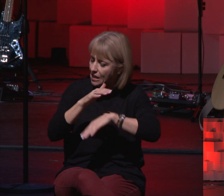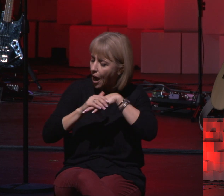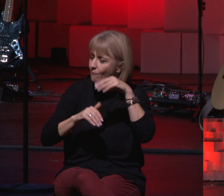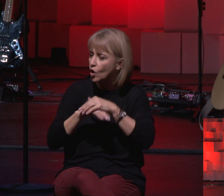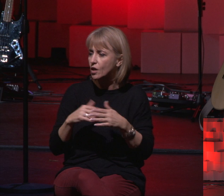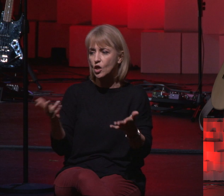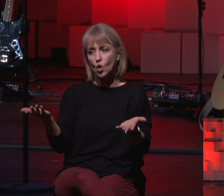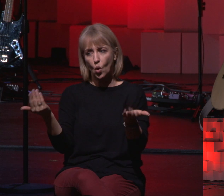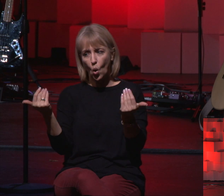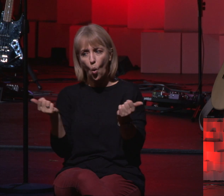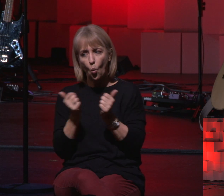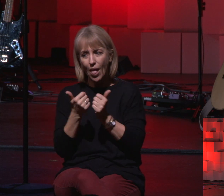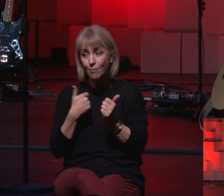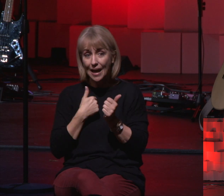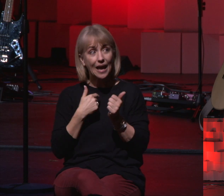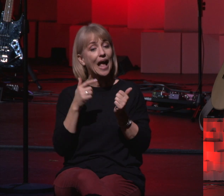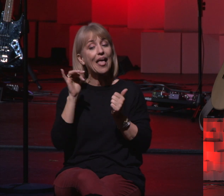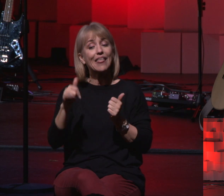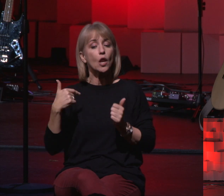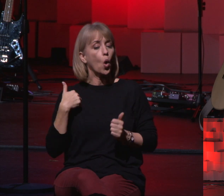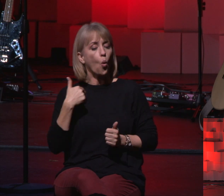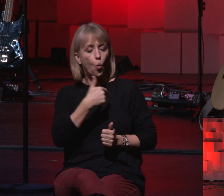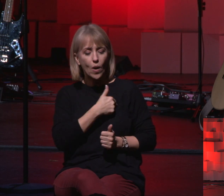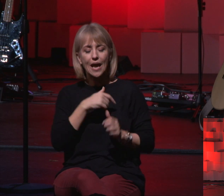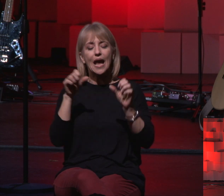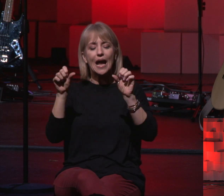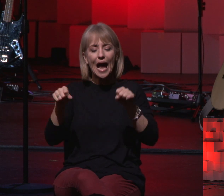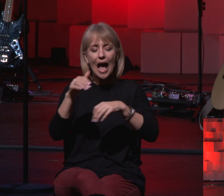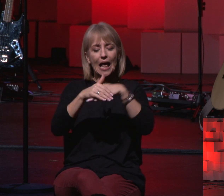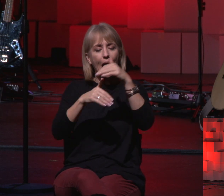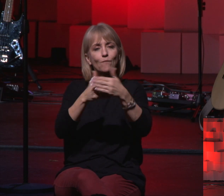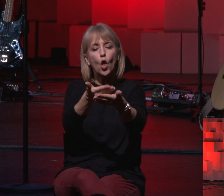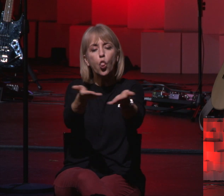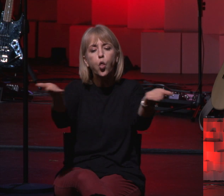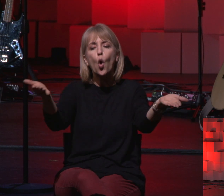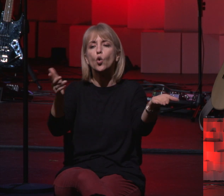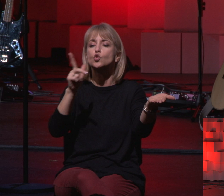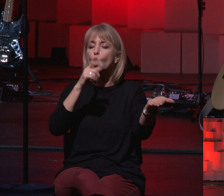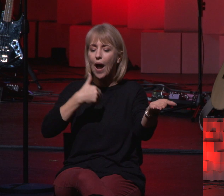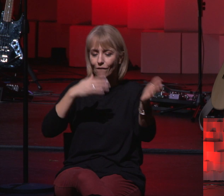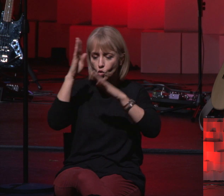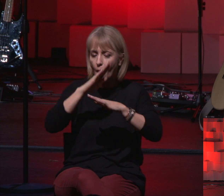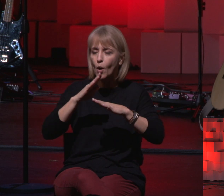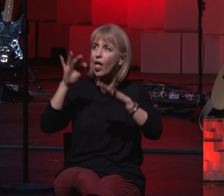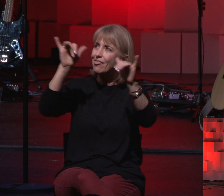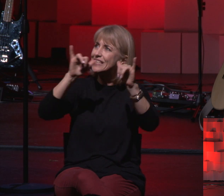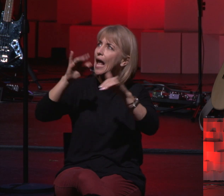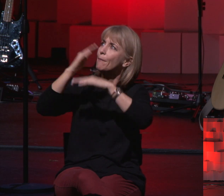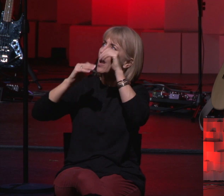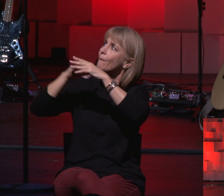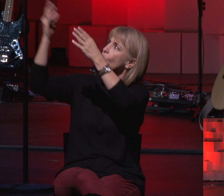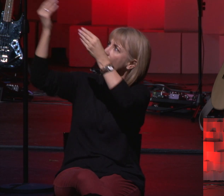you read this with me? So that we can comfort those in trouble with the comfort we ourselves have received from